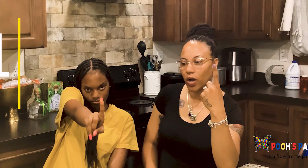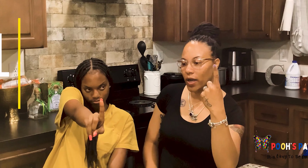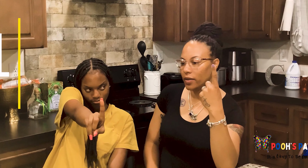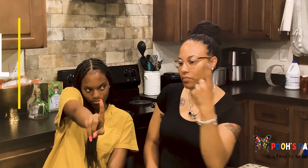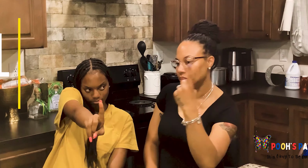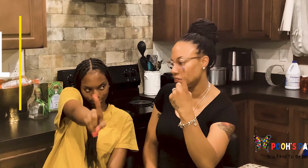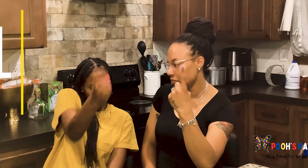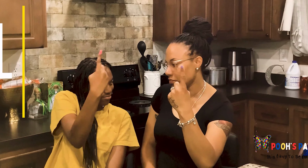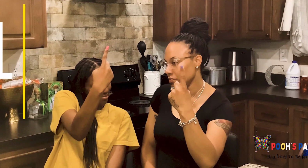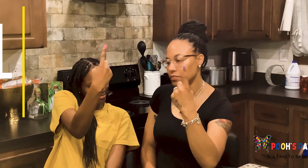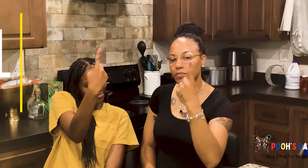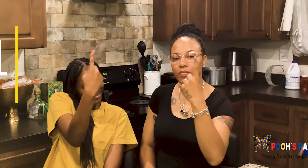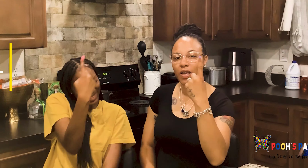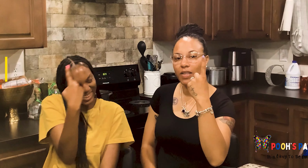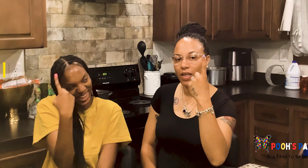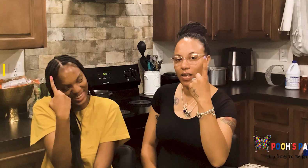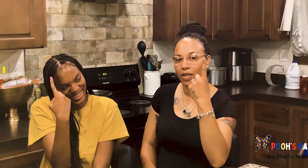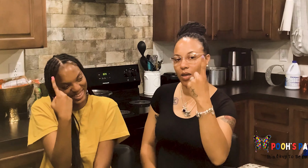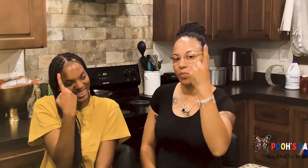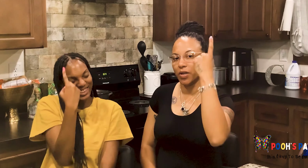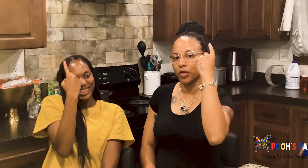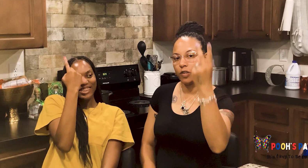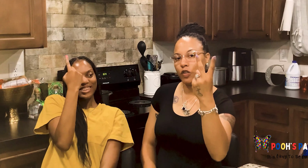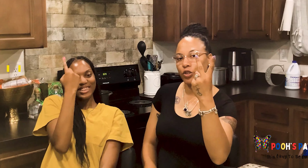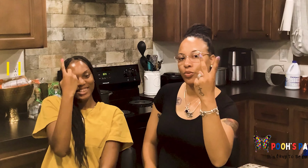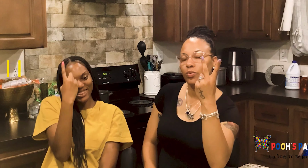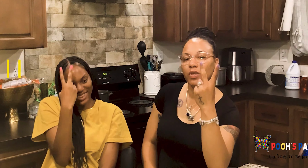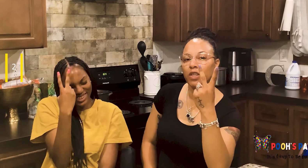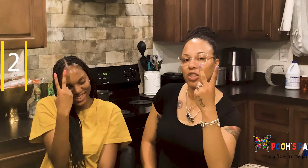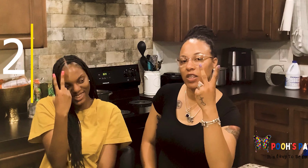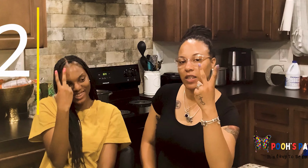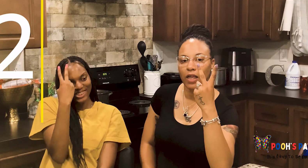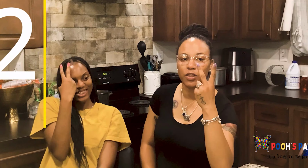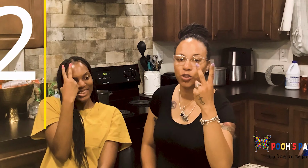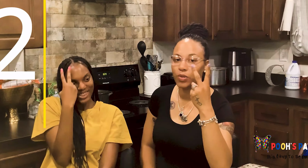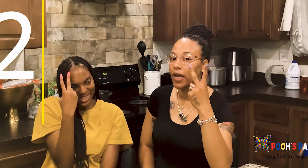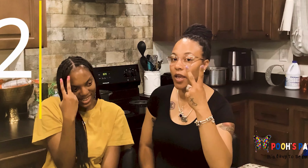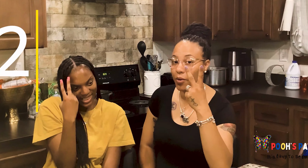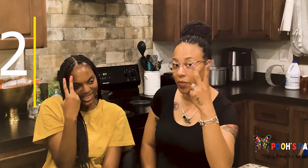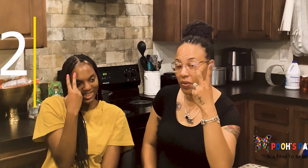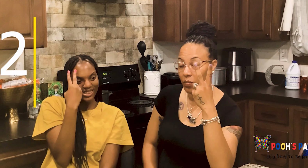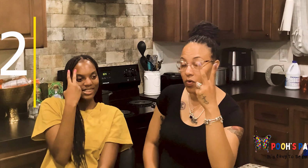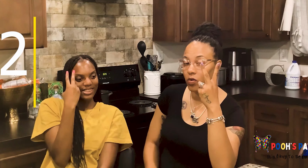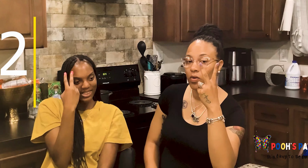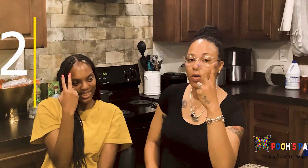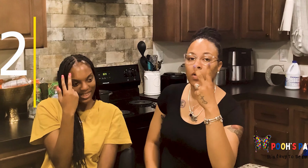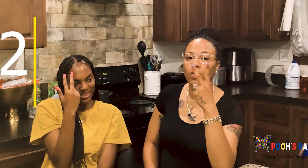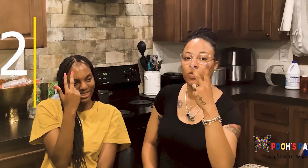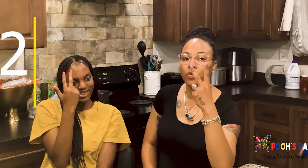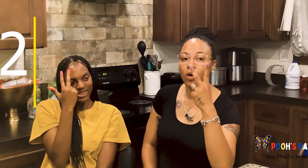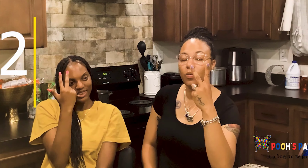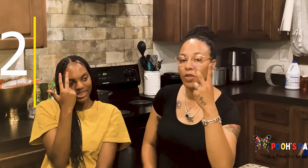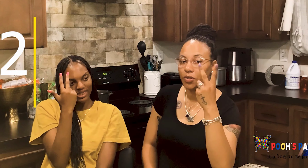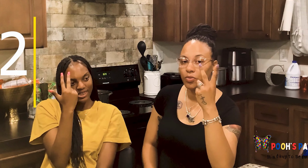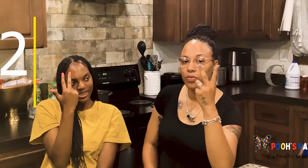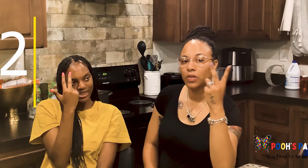1, and then number 2 is just like a 2 that hearing people, would use,